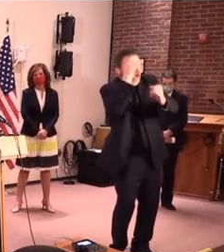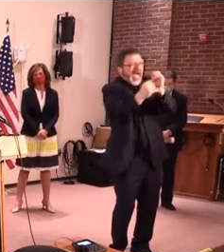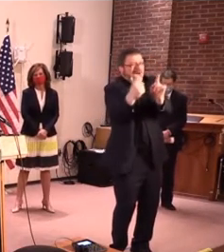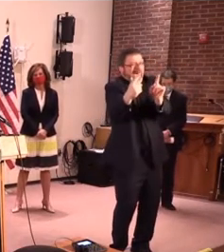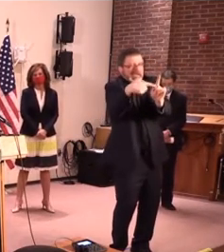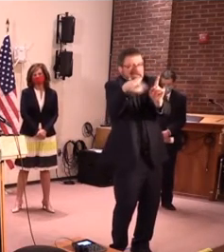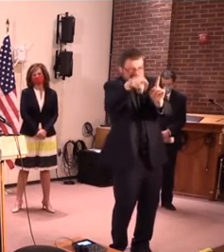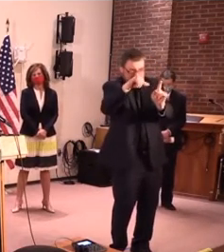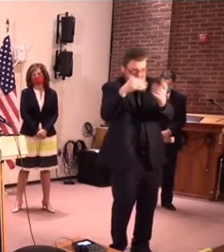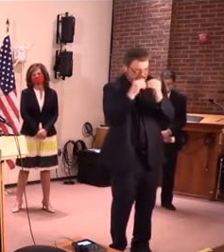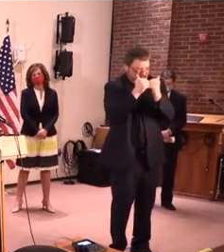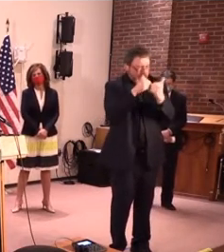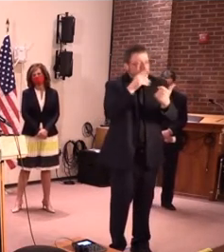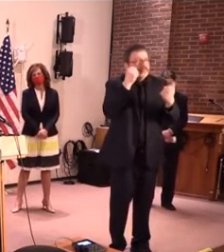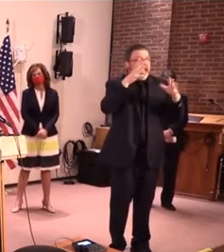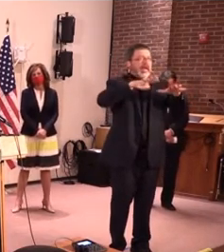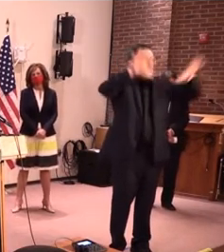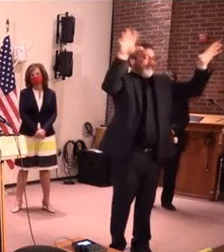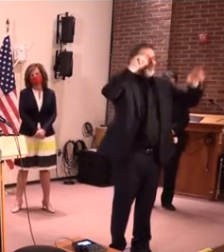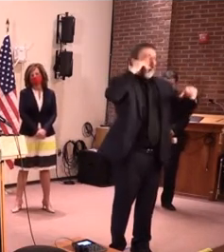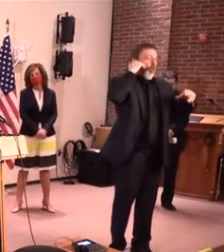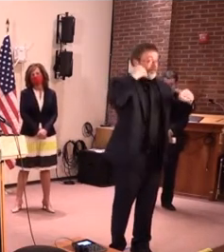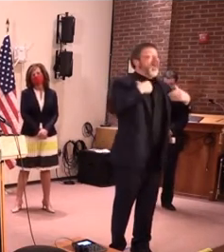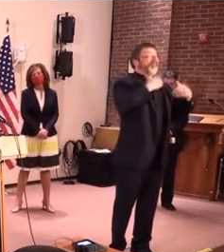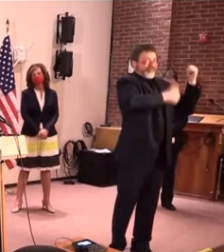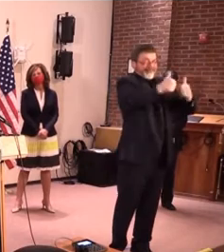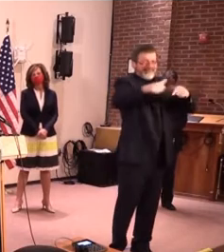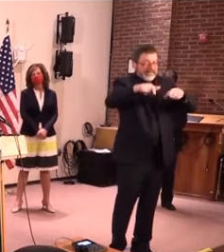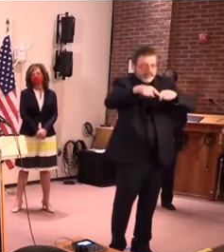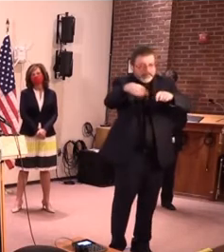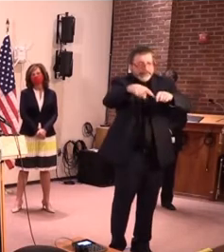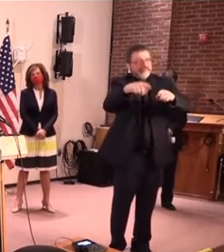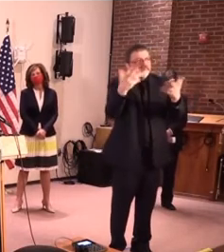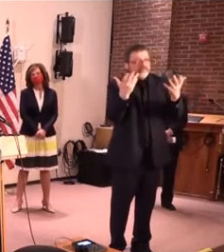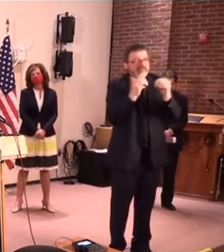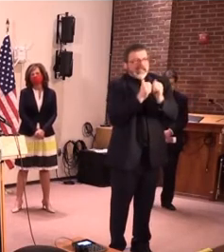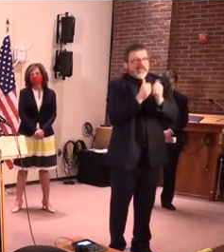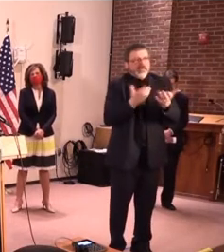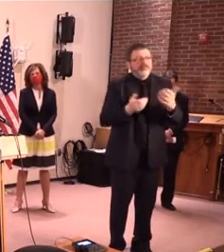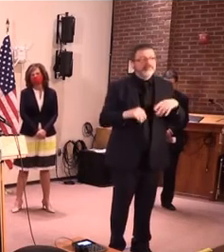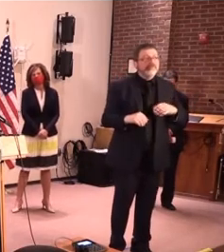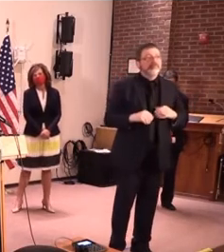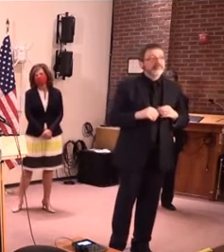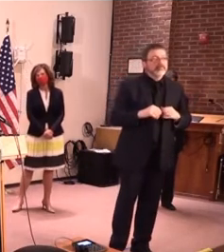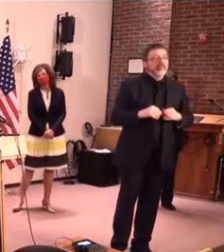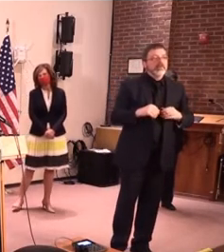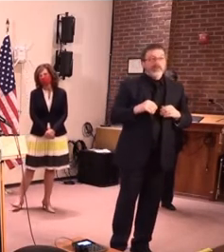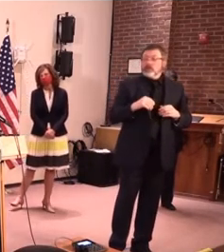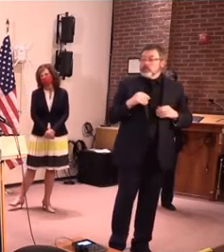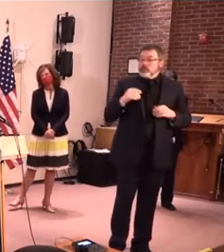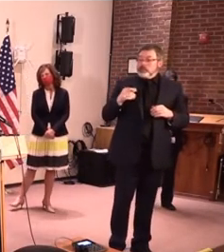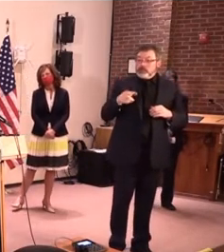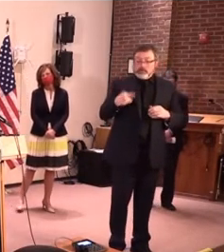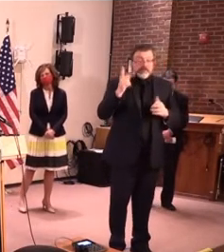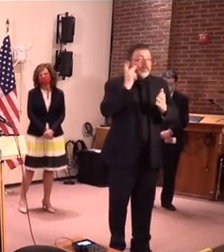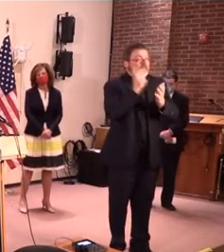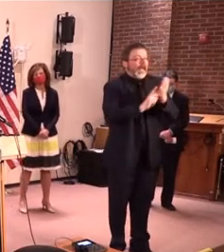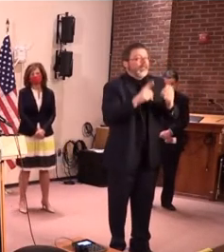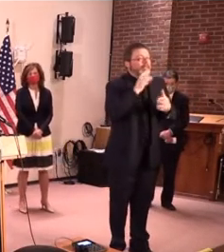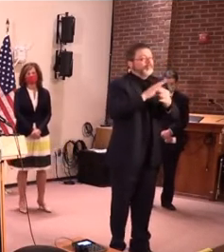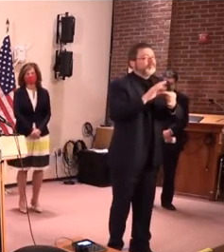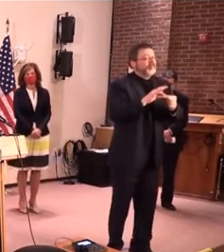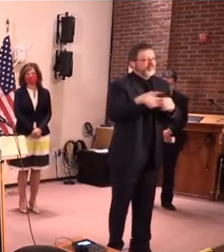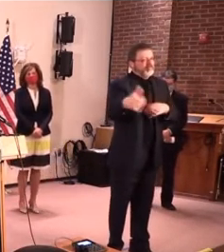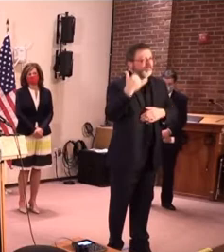say that it would be those parts of the project that could be executed before calendar year